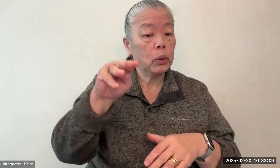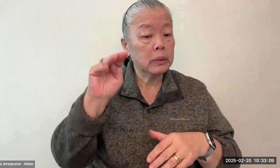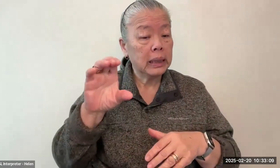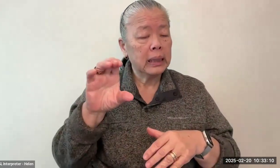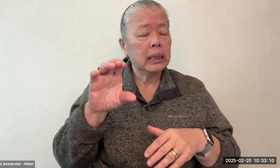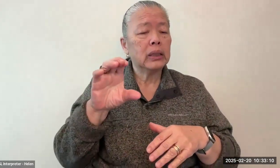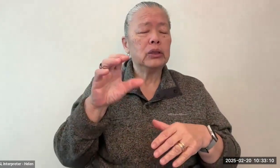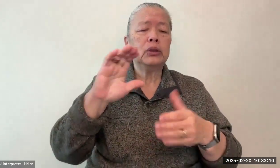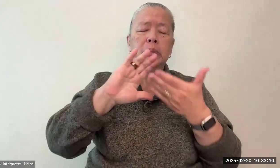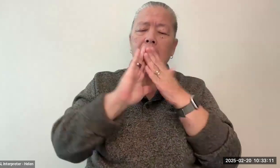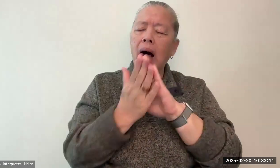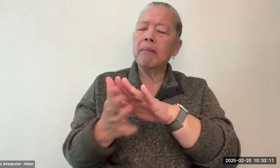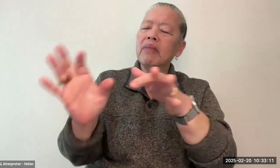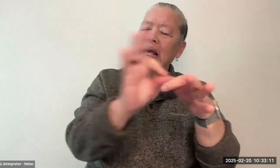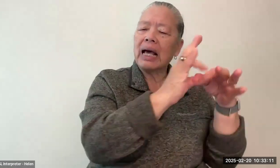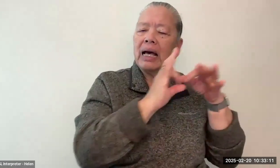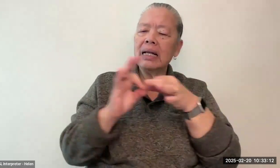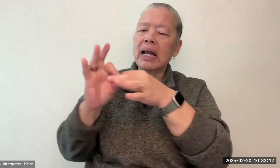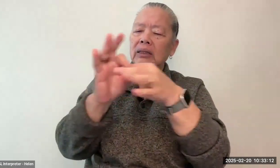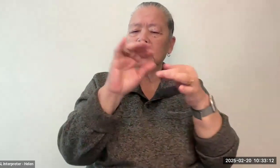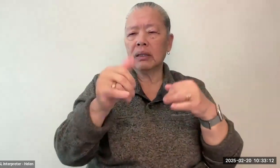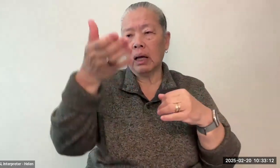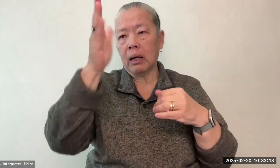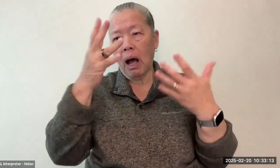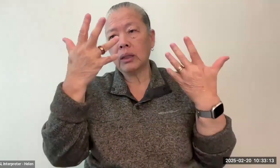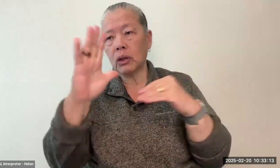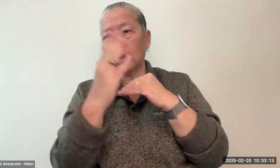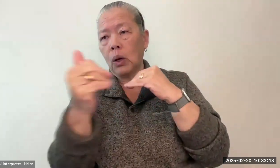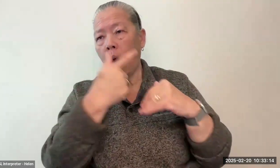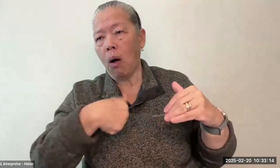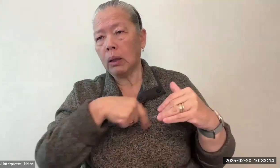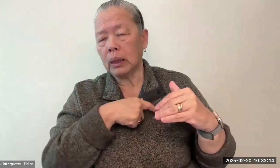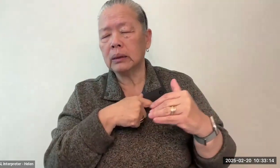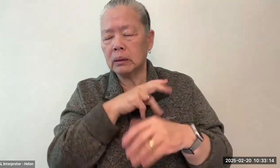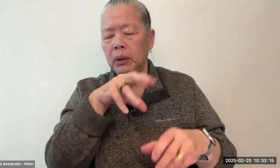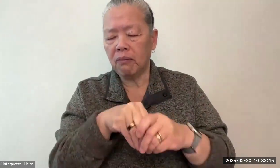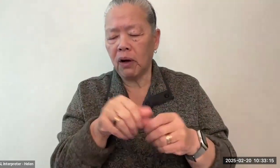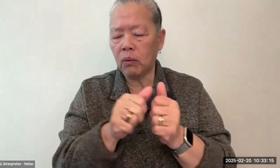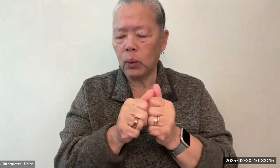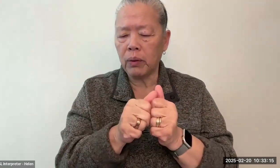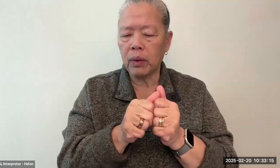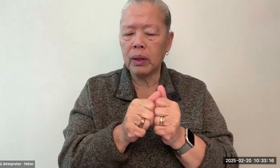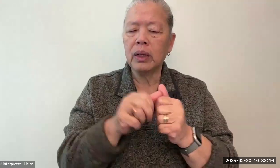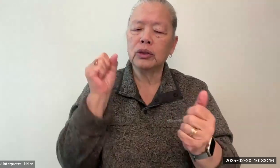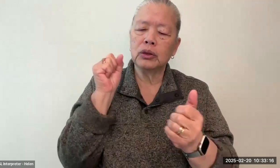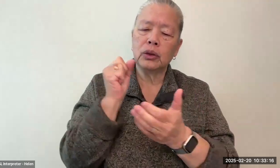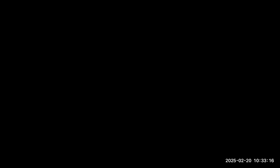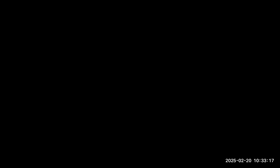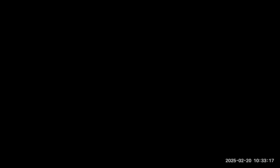of connectionalism to which God is calling us. So may it be. Thank you, and God bless